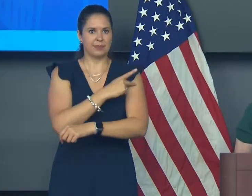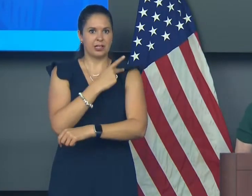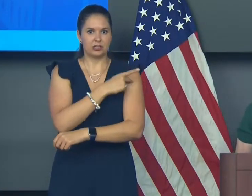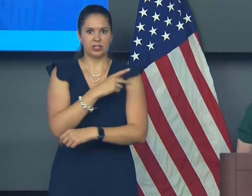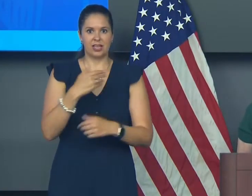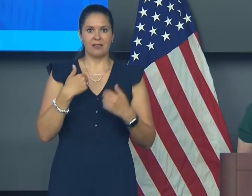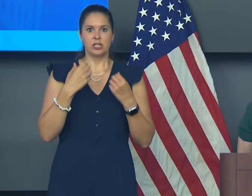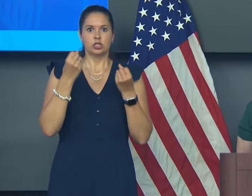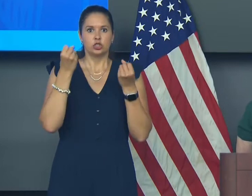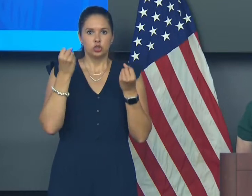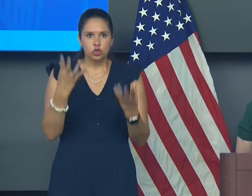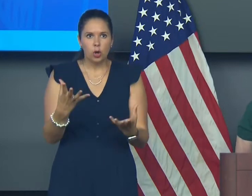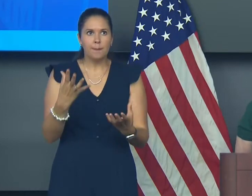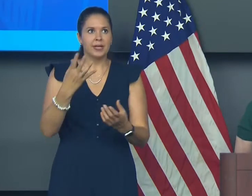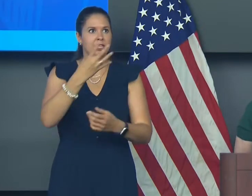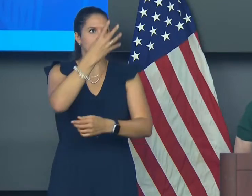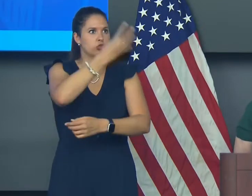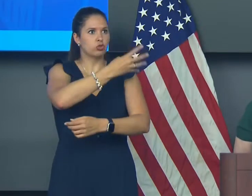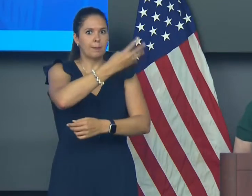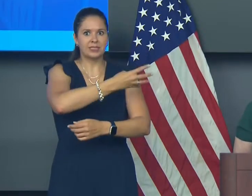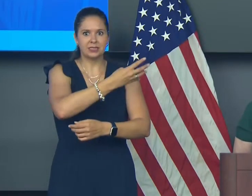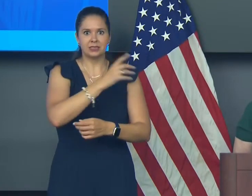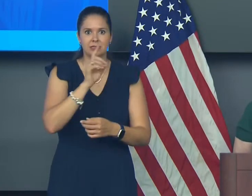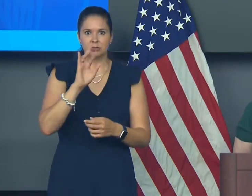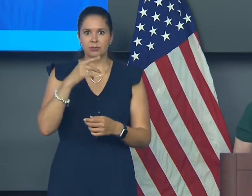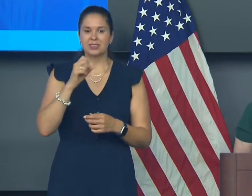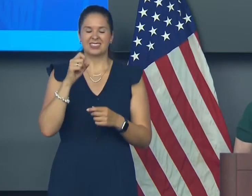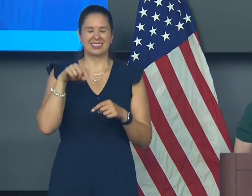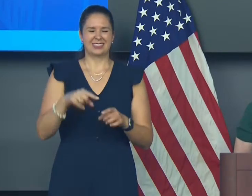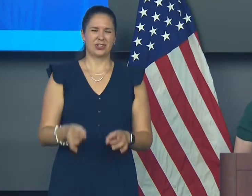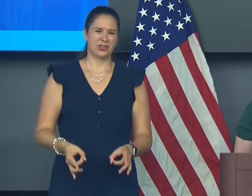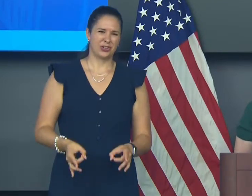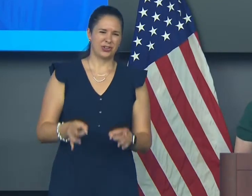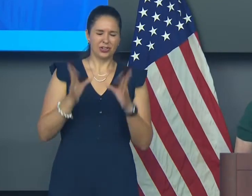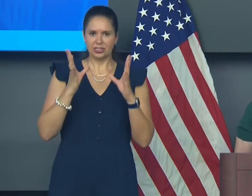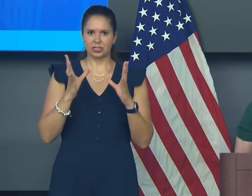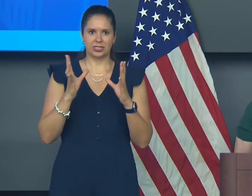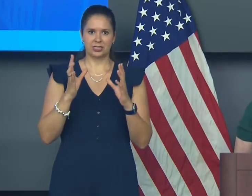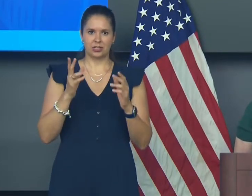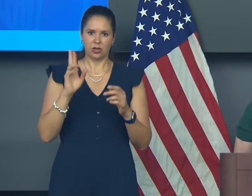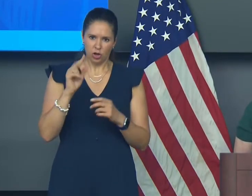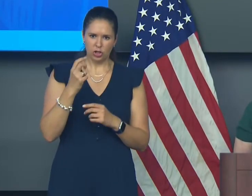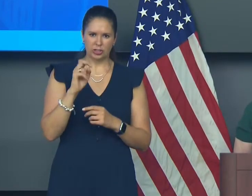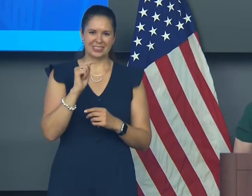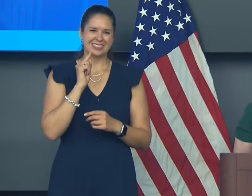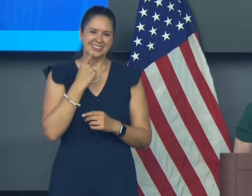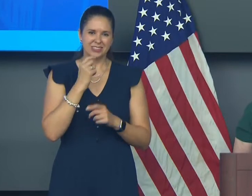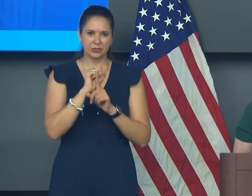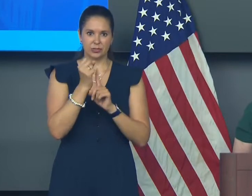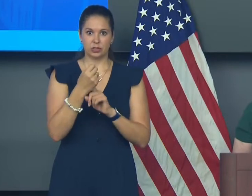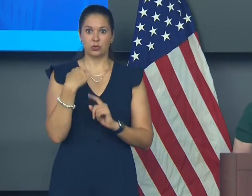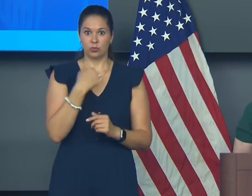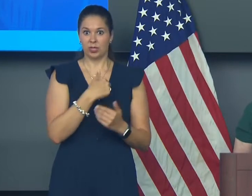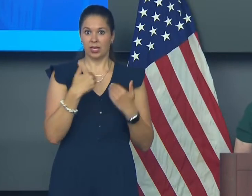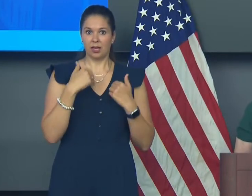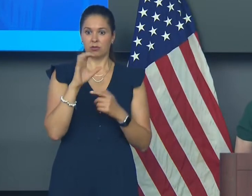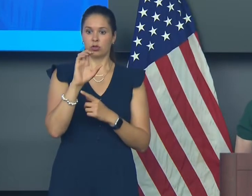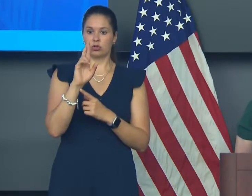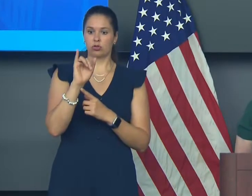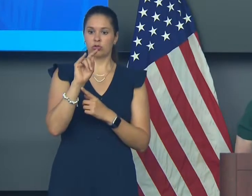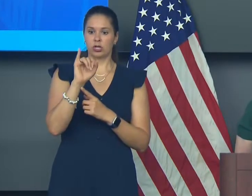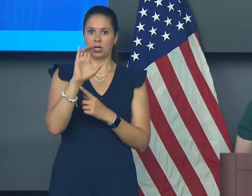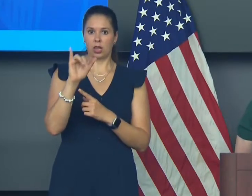so many drips running. So this is a very urgent situation right now. We have critically trained nurses in our